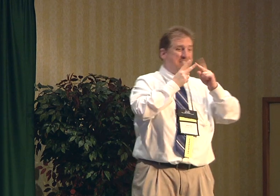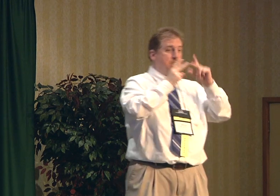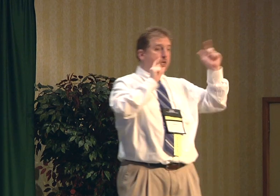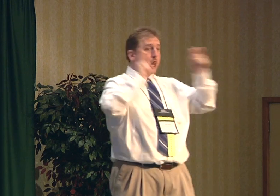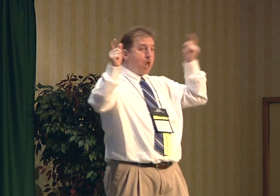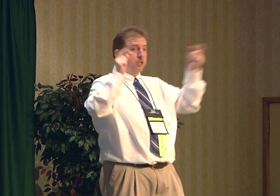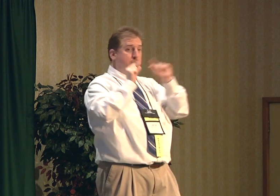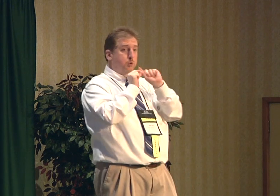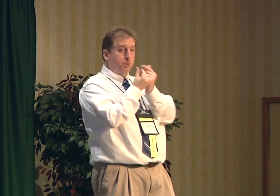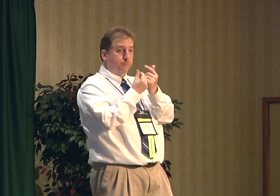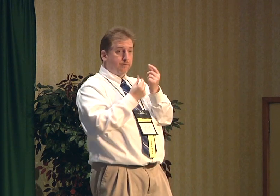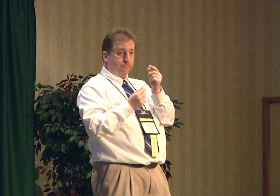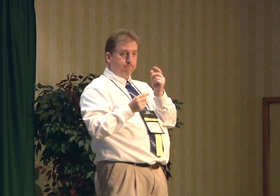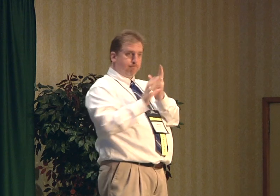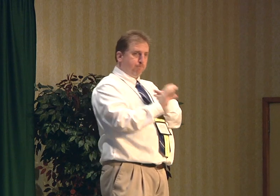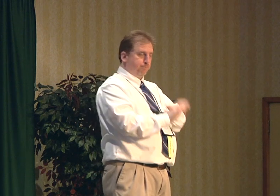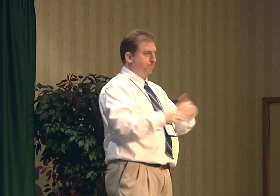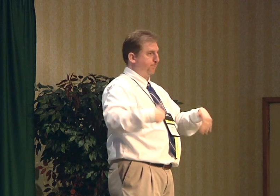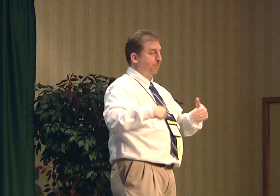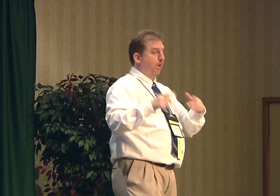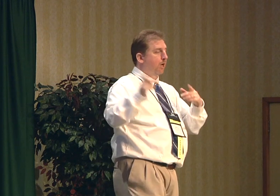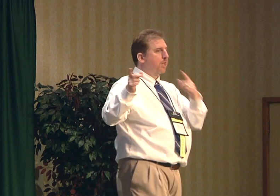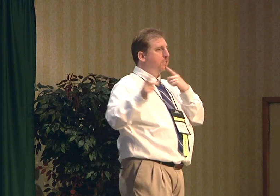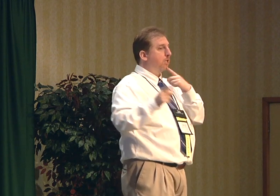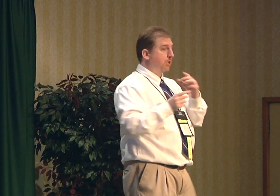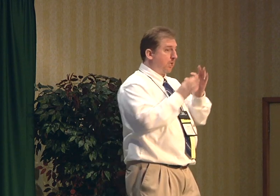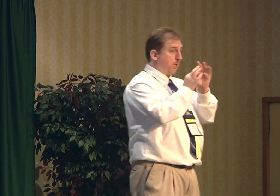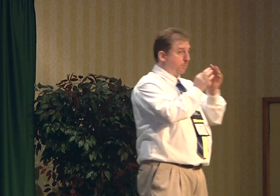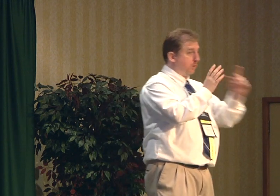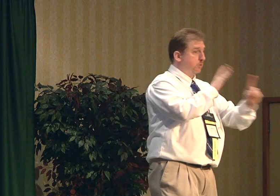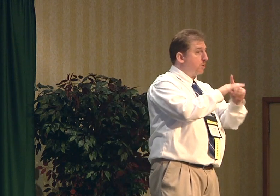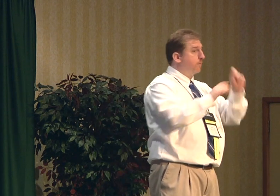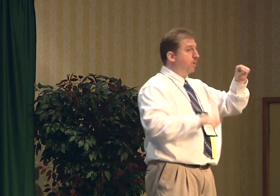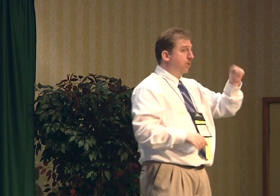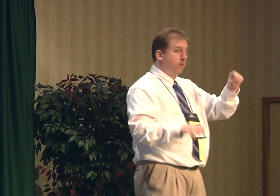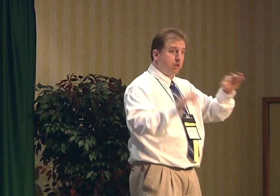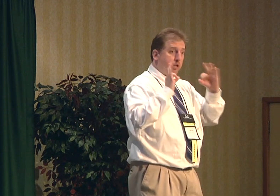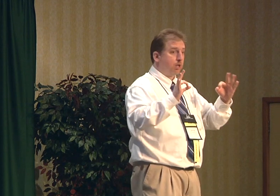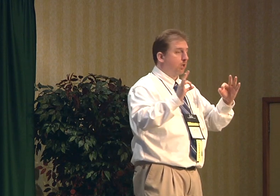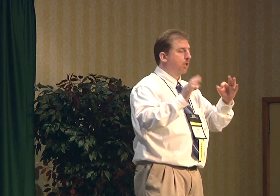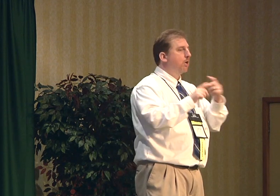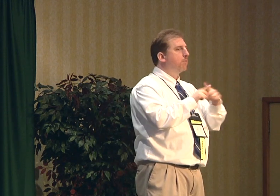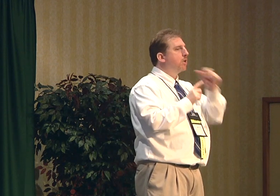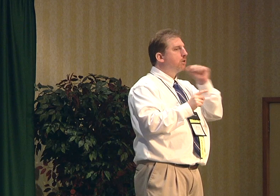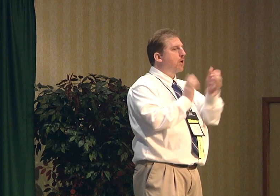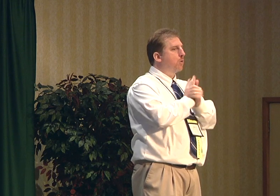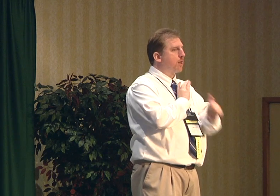The second largest group of complaints related to not whether or not an interpreter